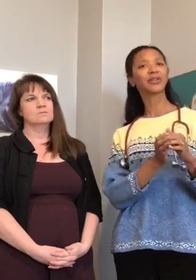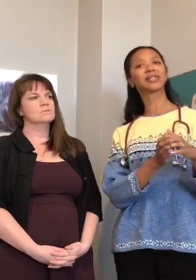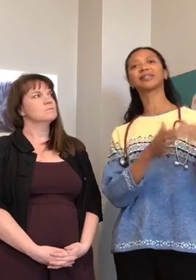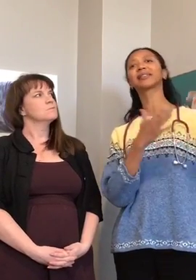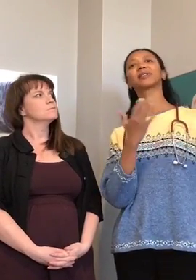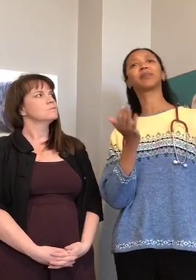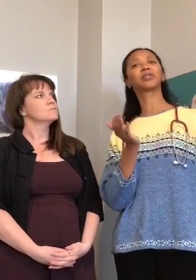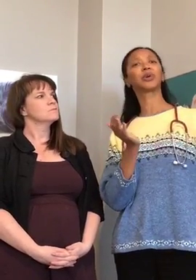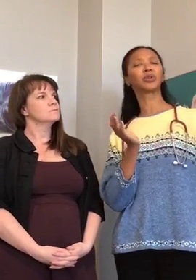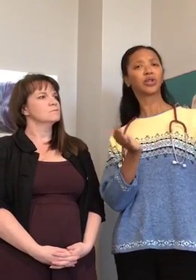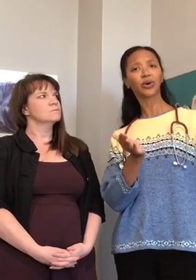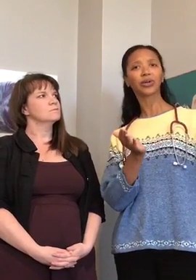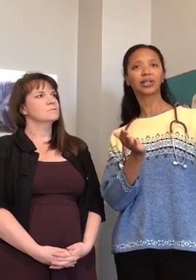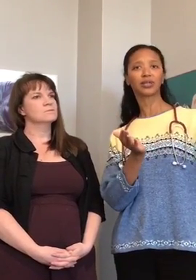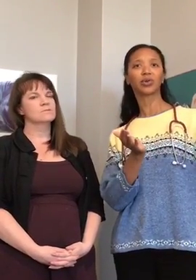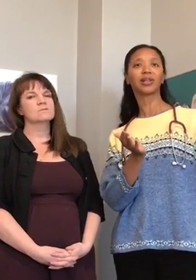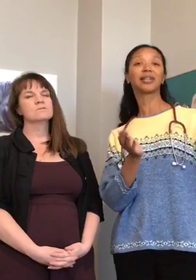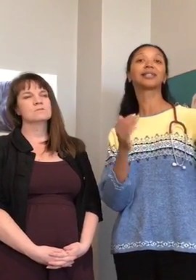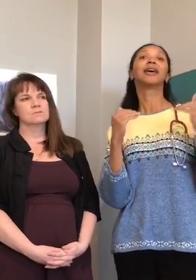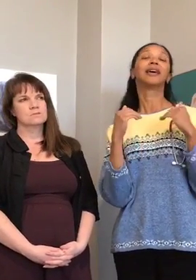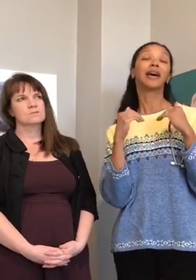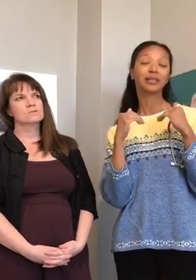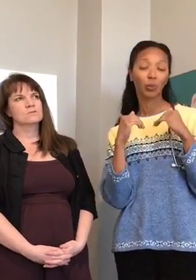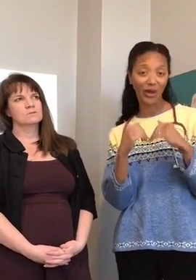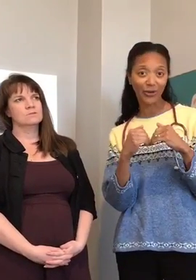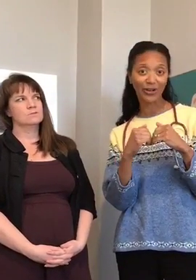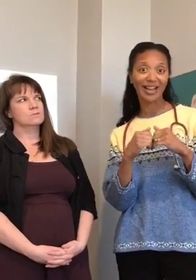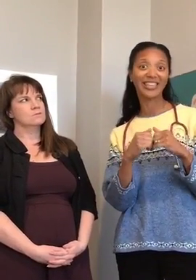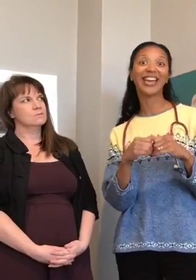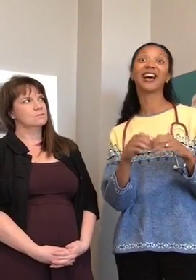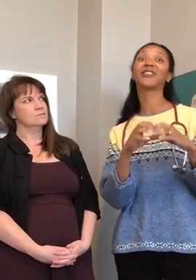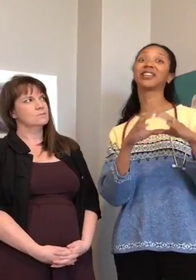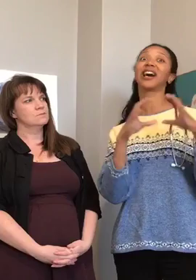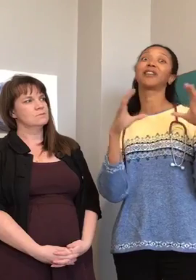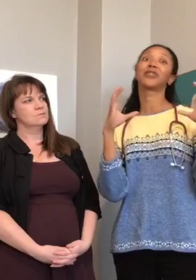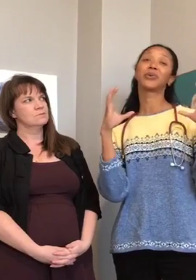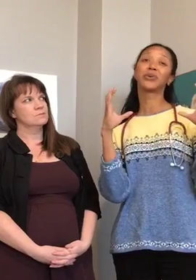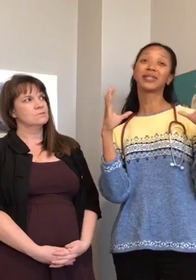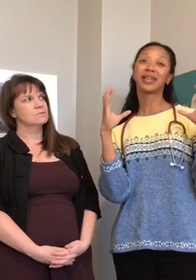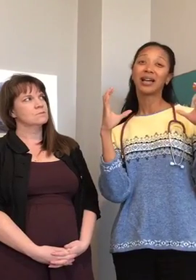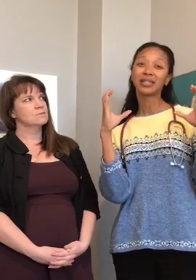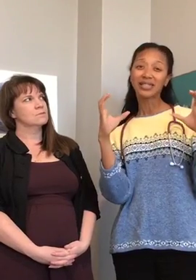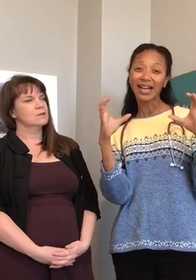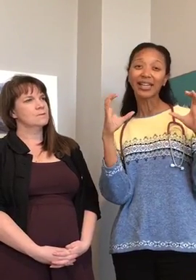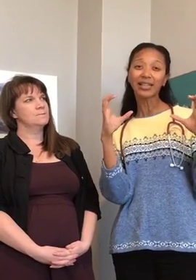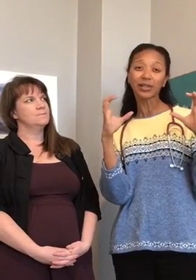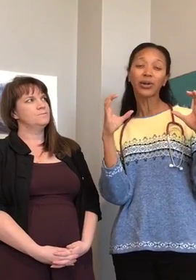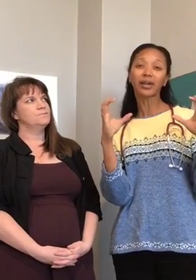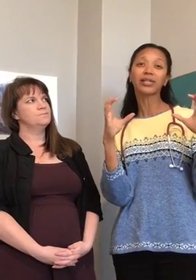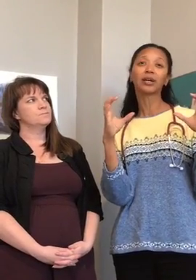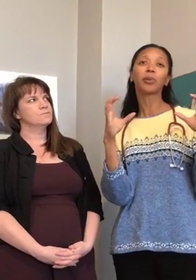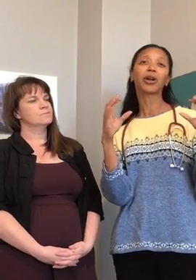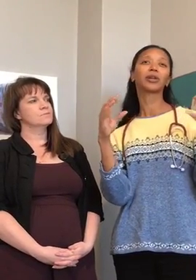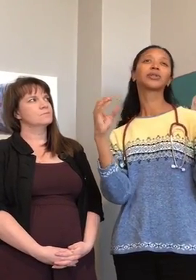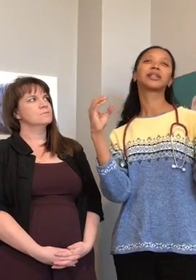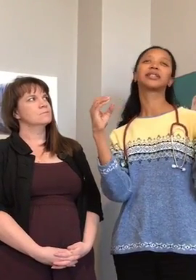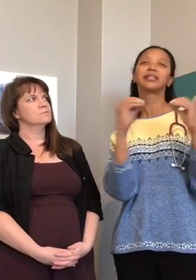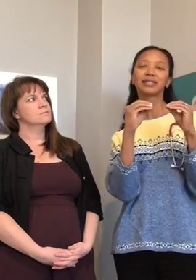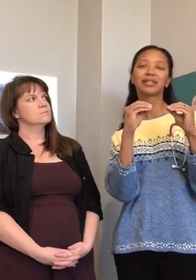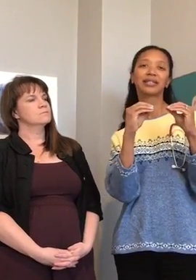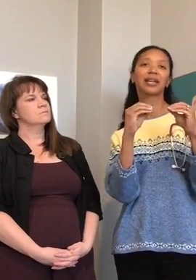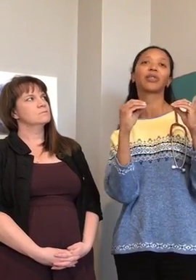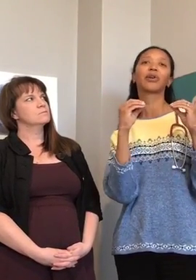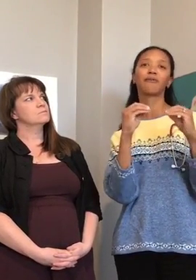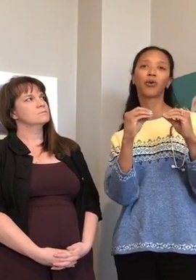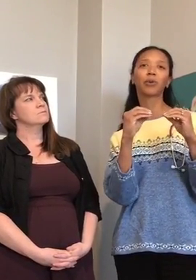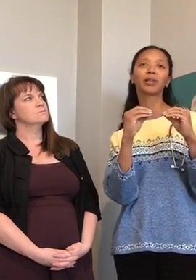What matters is not so much what your total cholesterol is, as whether or not you have a lot of those tiny little LDL particles that tend